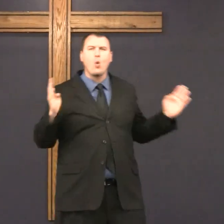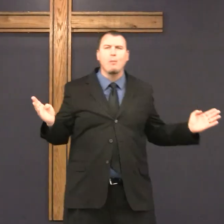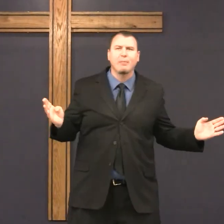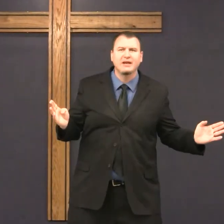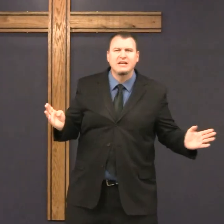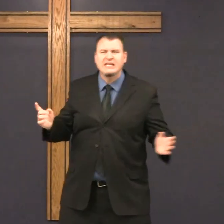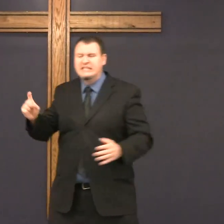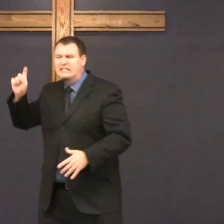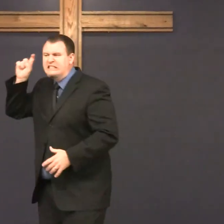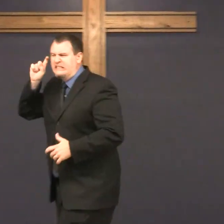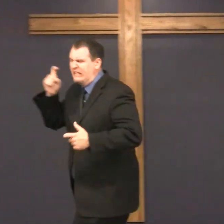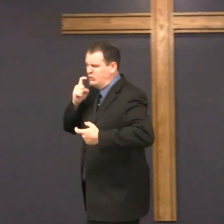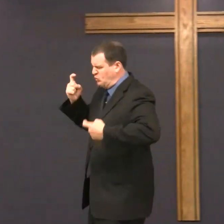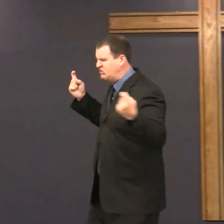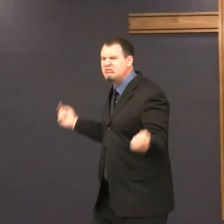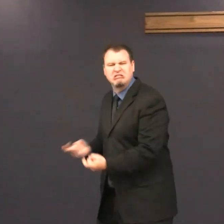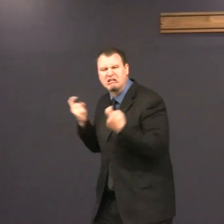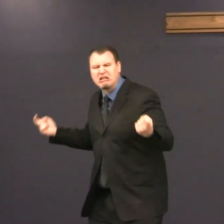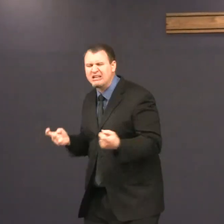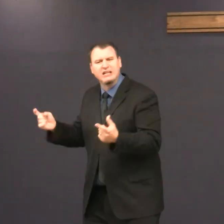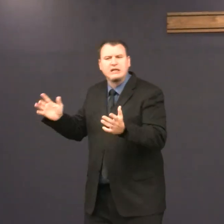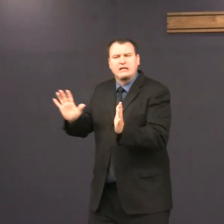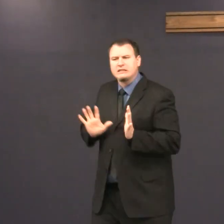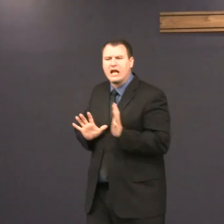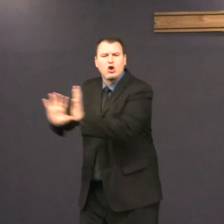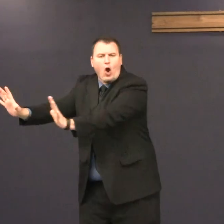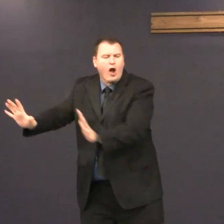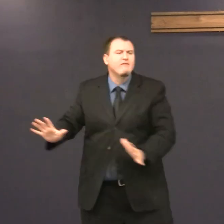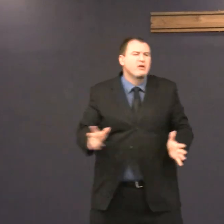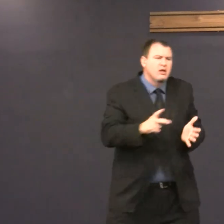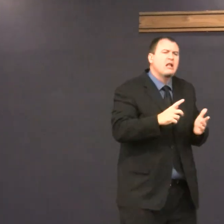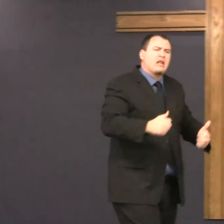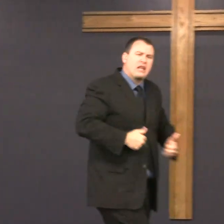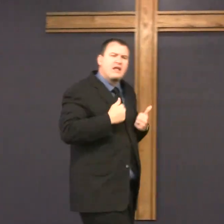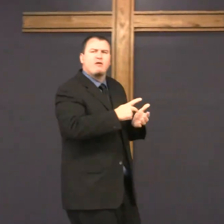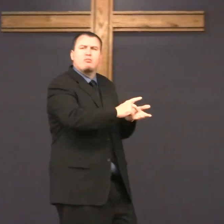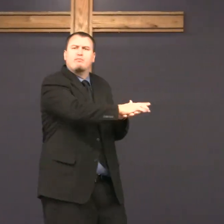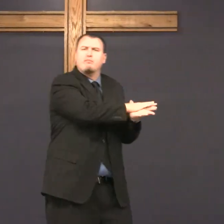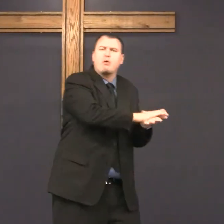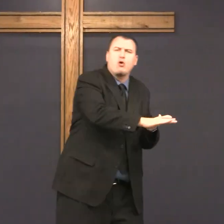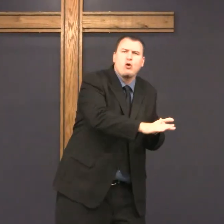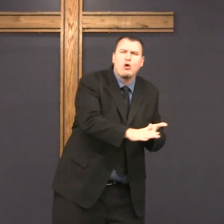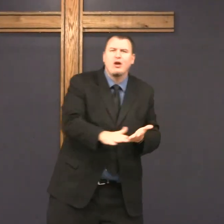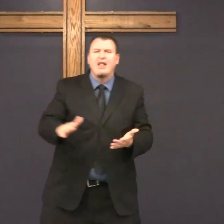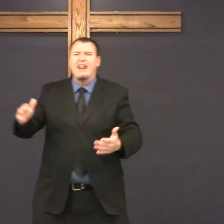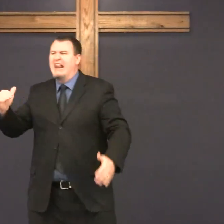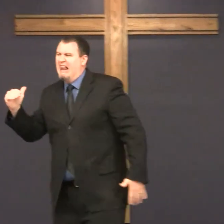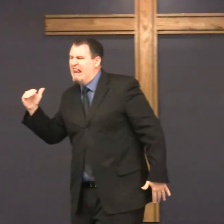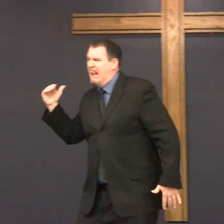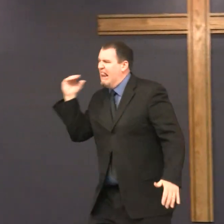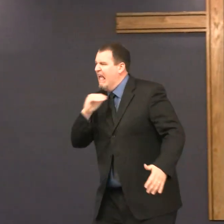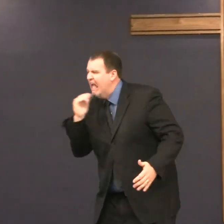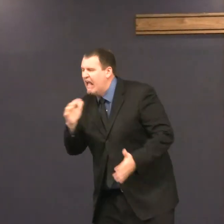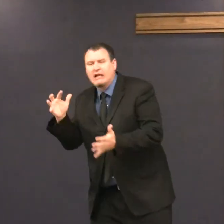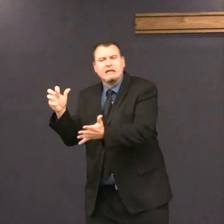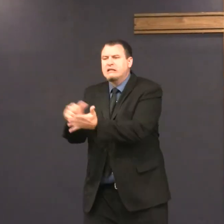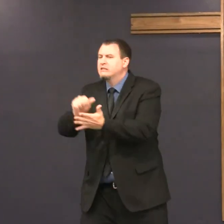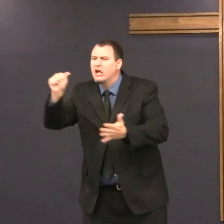of that and substitute an open heart. Instead of sexual sin, get rid of that and substitute purity. Instead